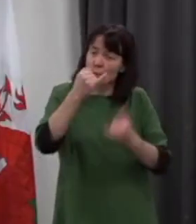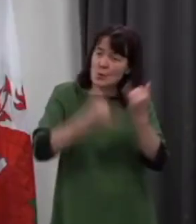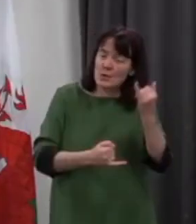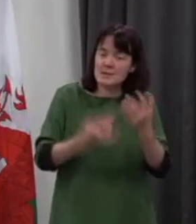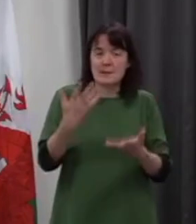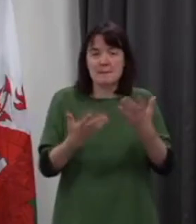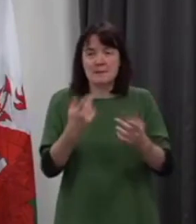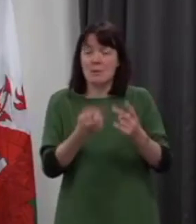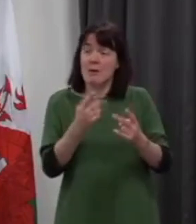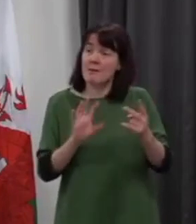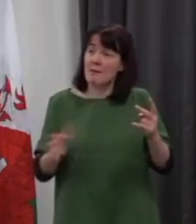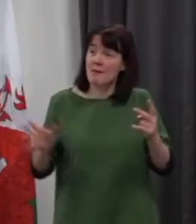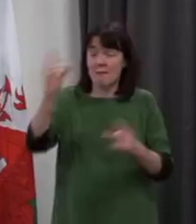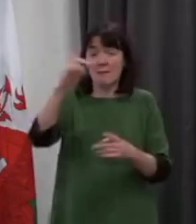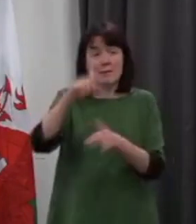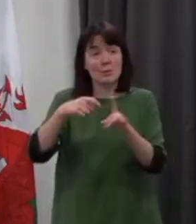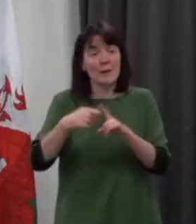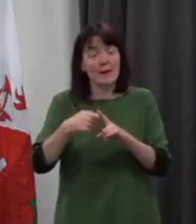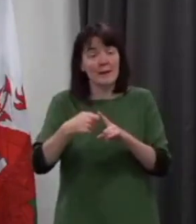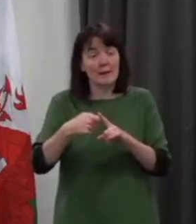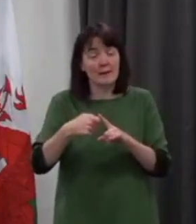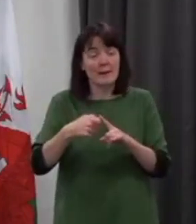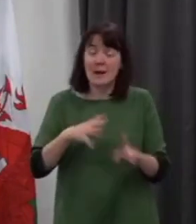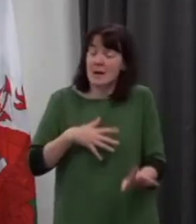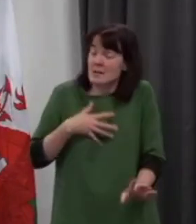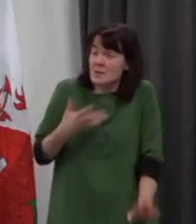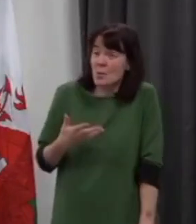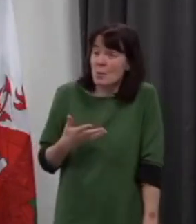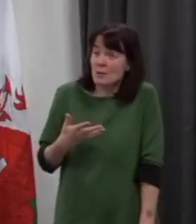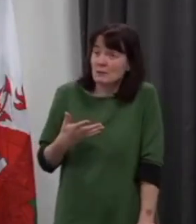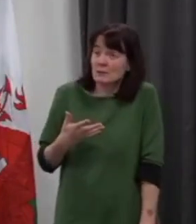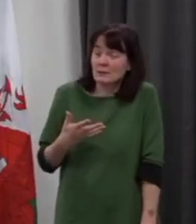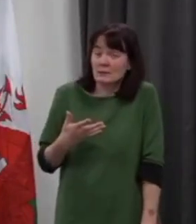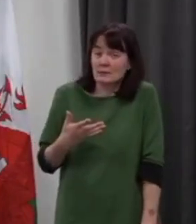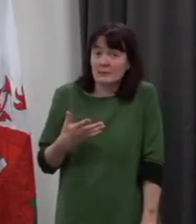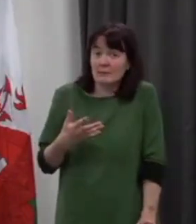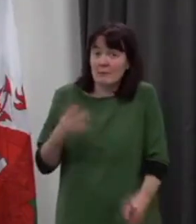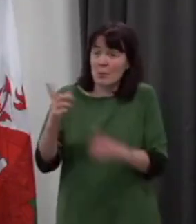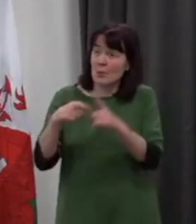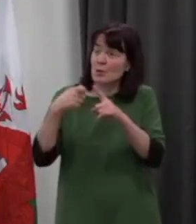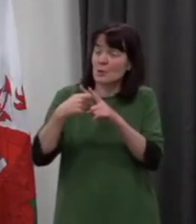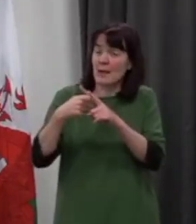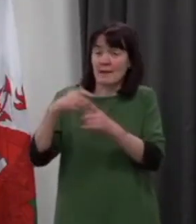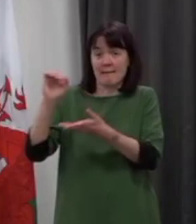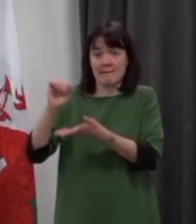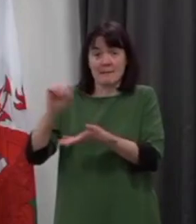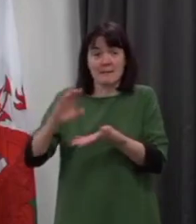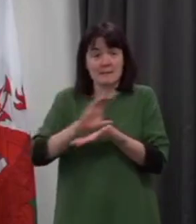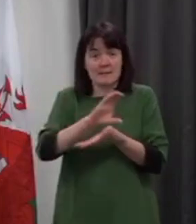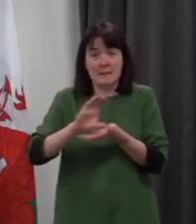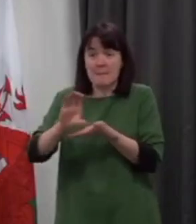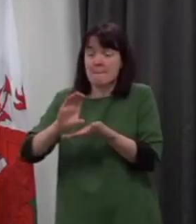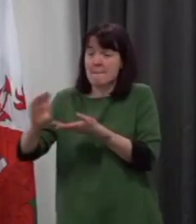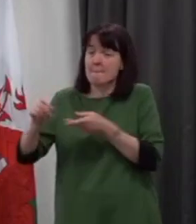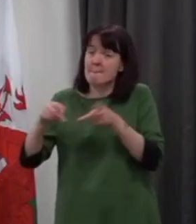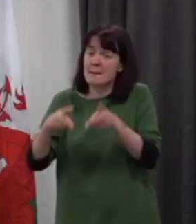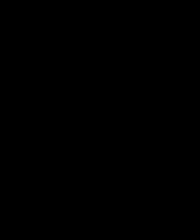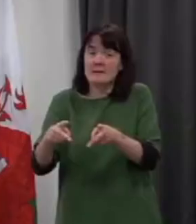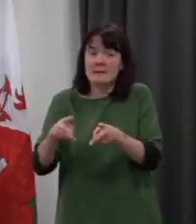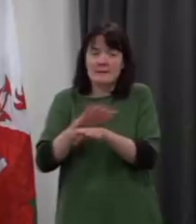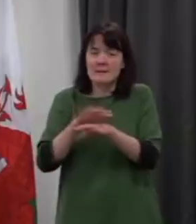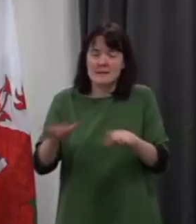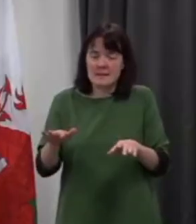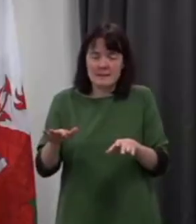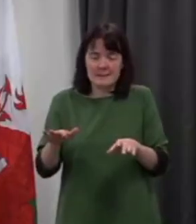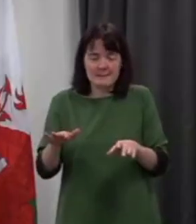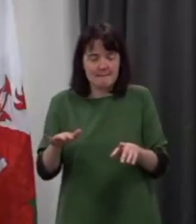would not want to see, and I do think it would be tenable, to have a UK-wide funding system and solution that didn't recognise